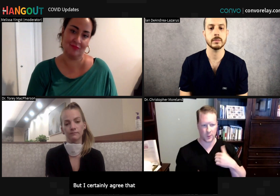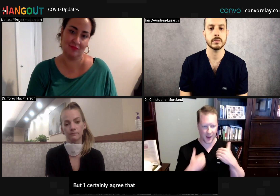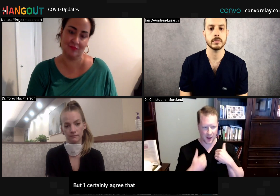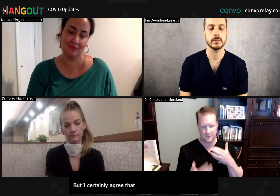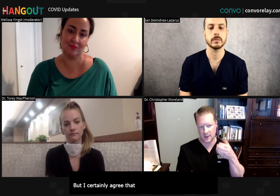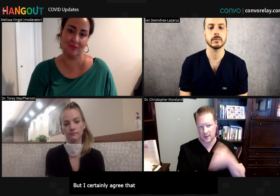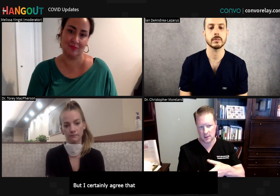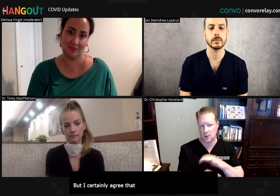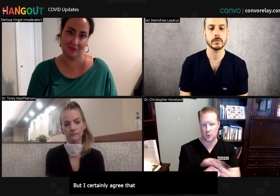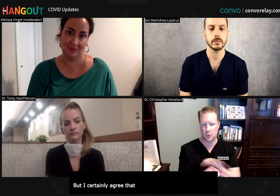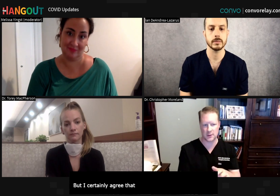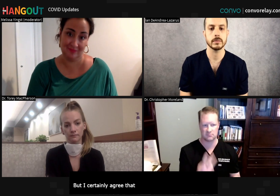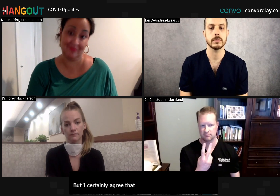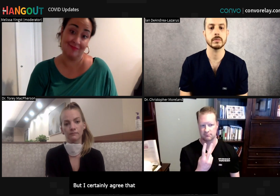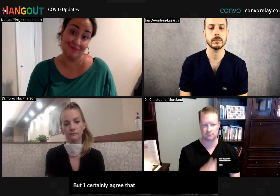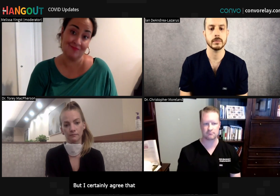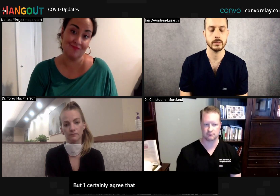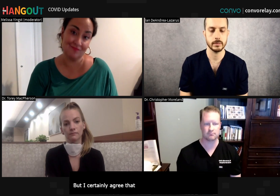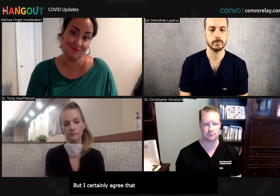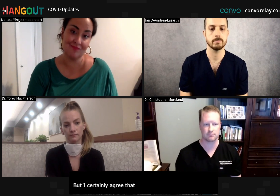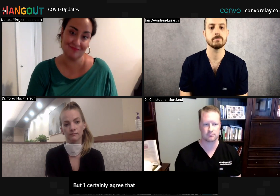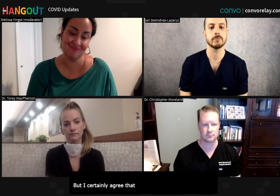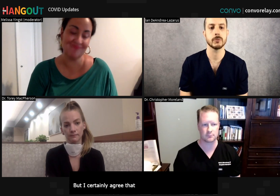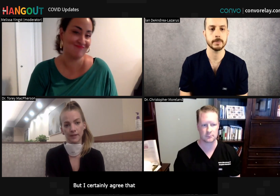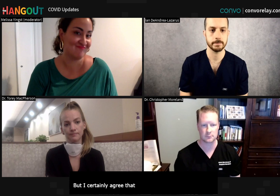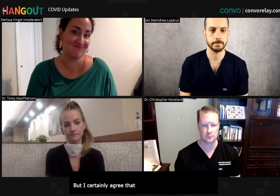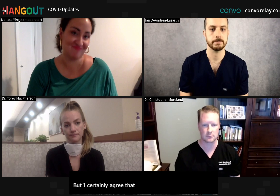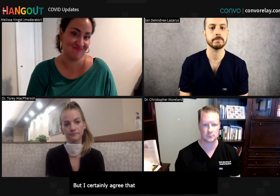powerful weapons that we have against the COVID virus.